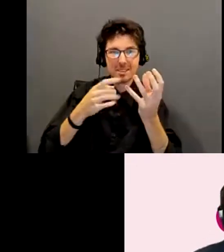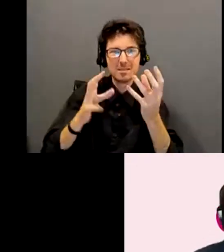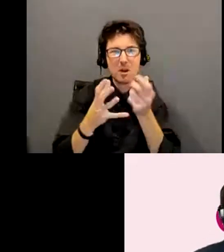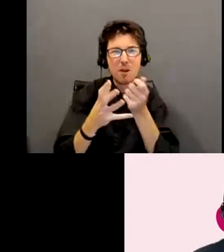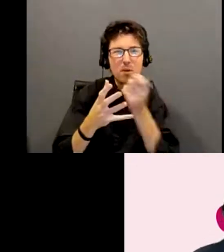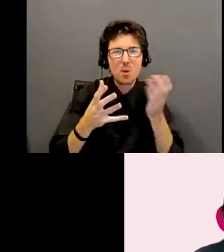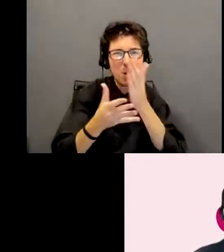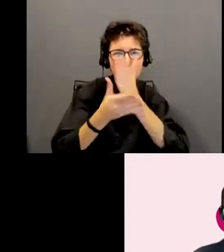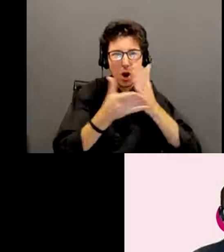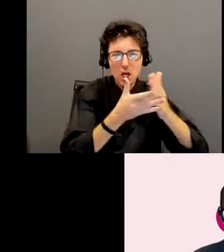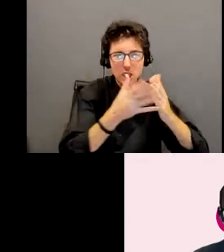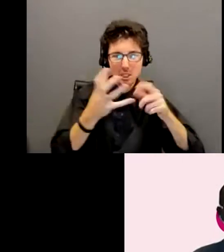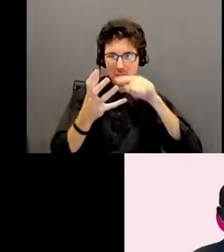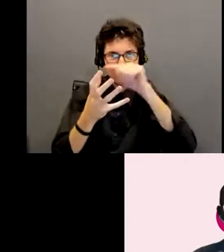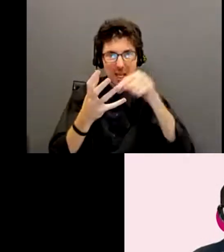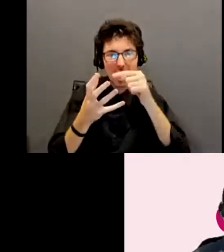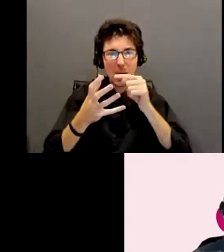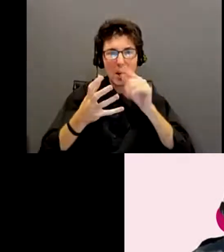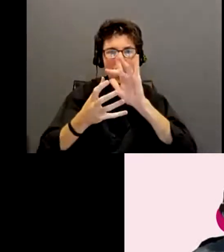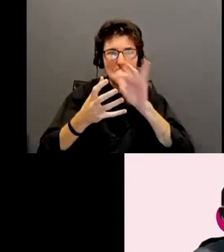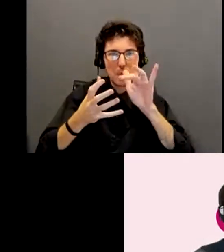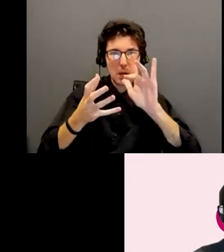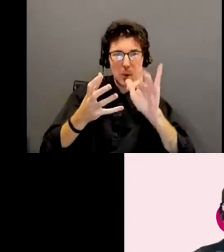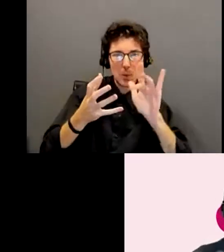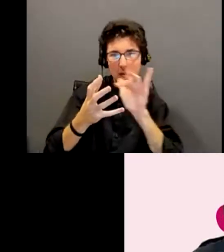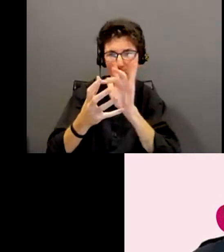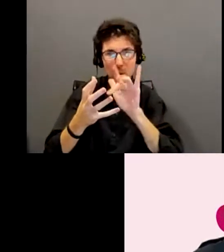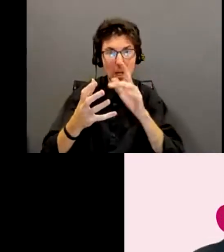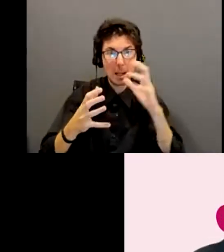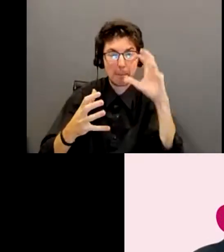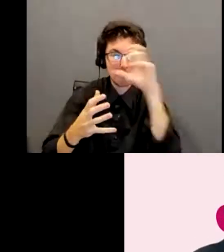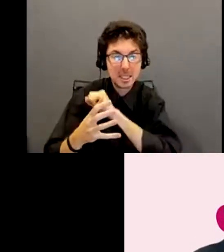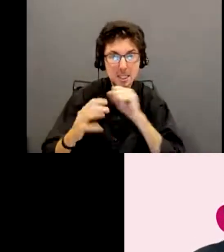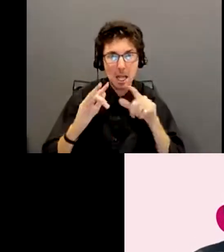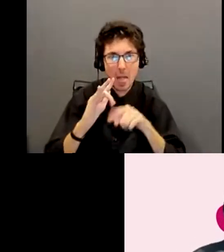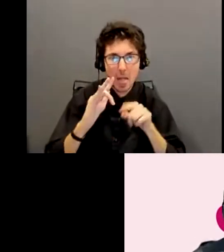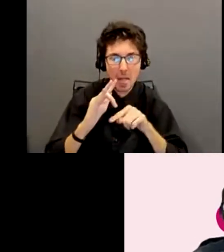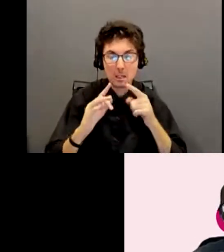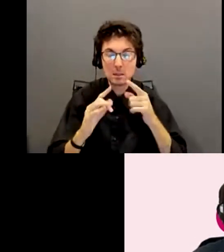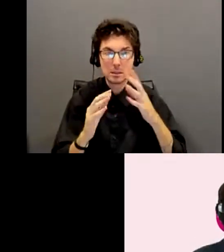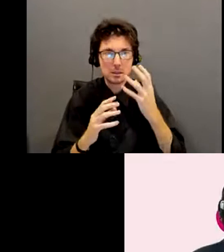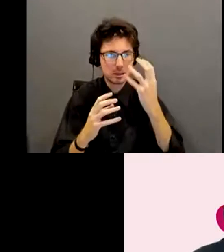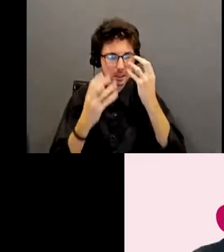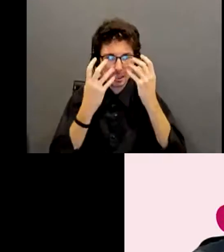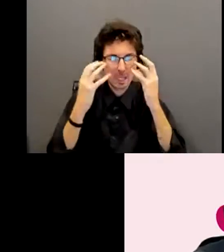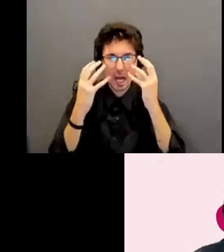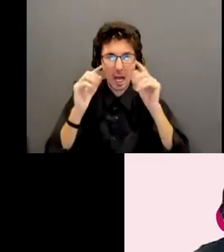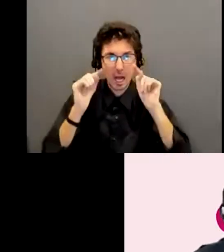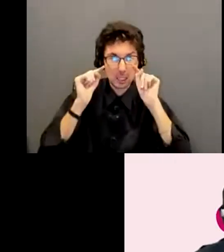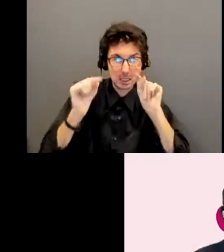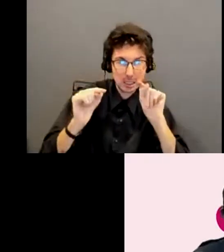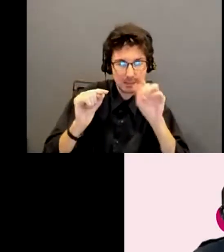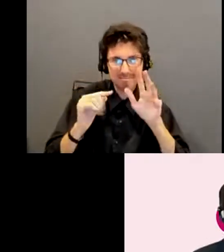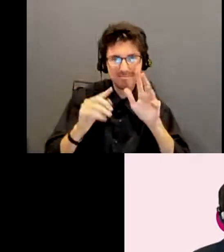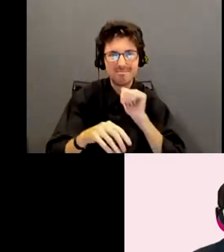see as everyone. And I want to explain to you how we implement the idea of Michol in the